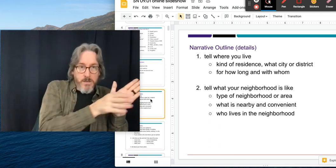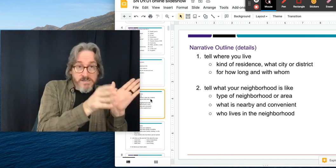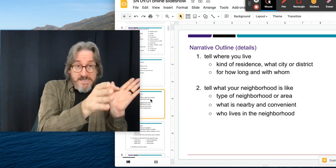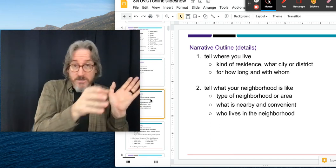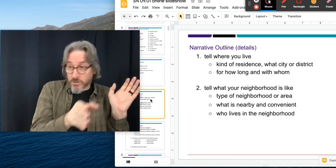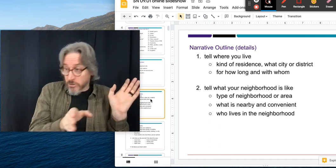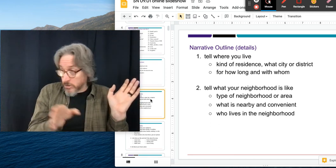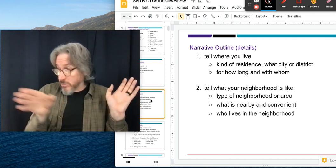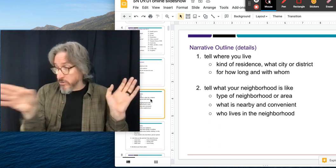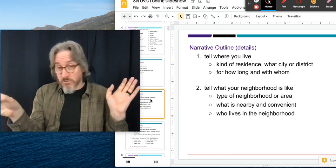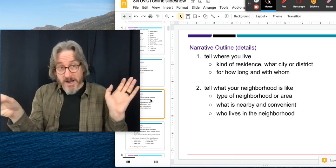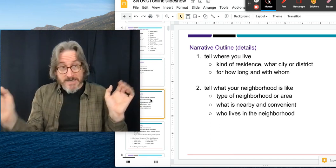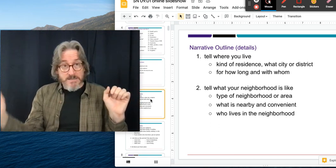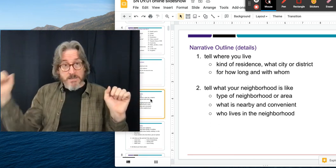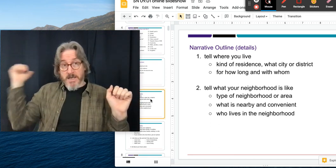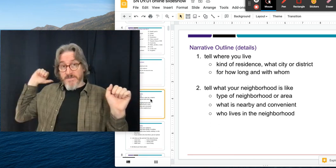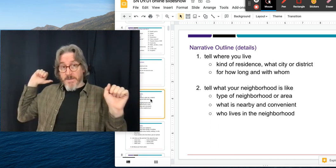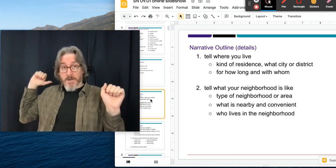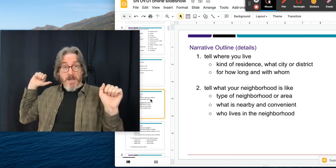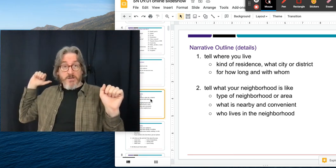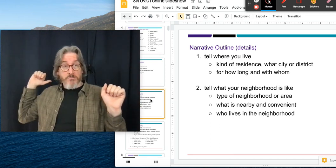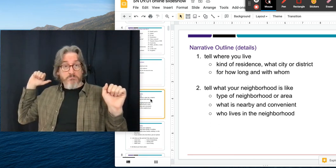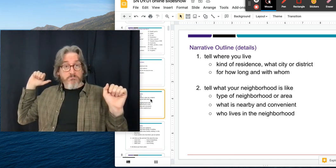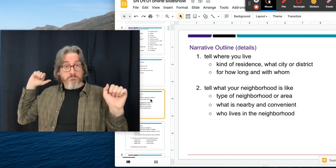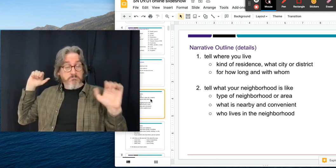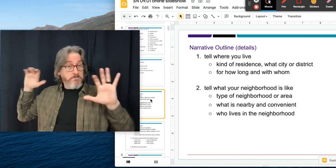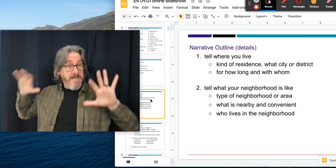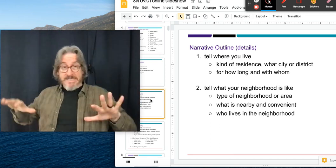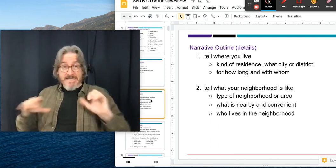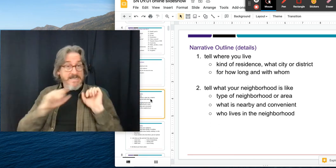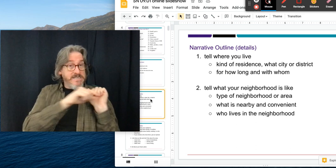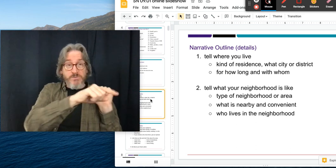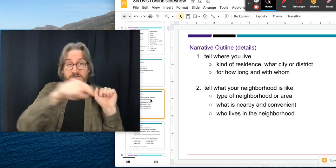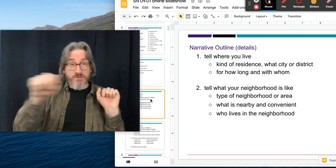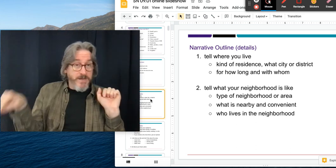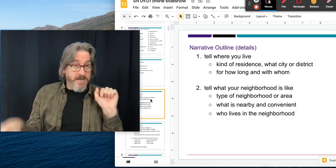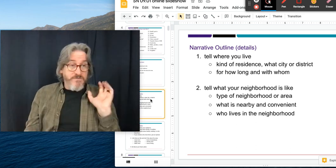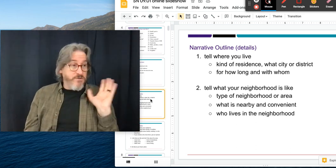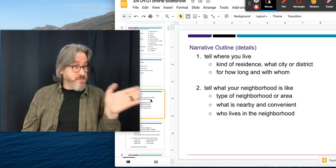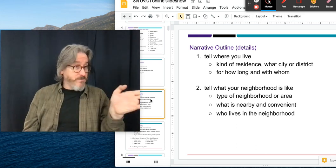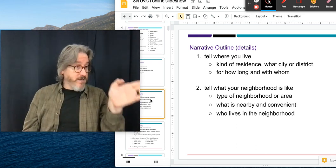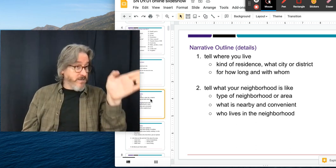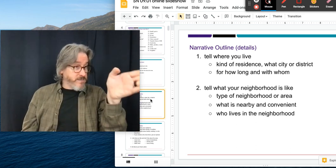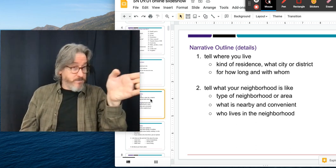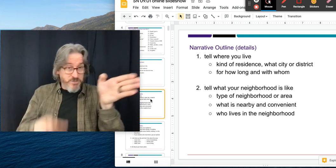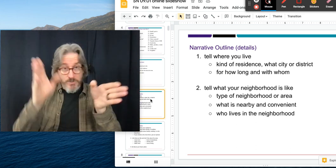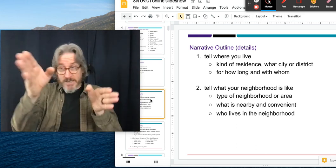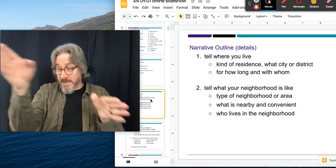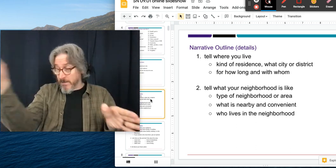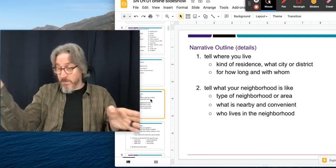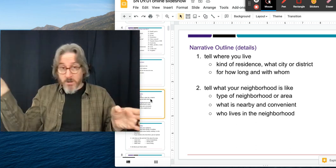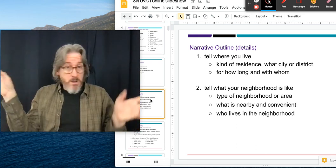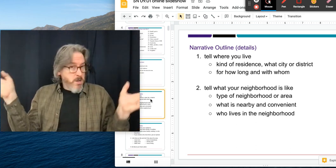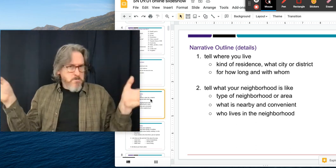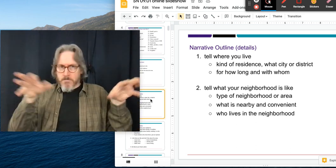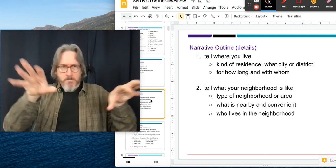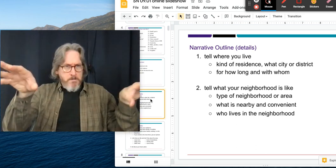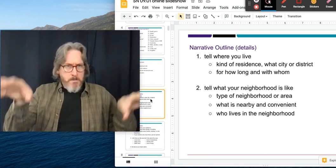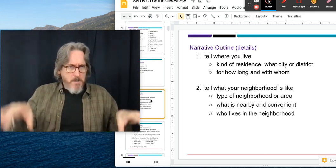left, center, right, and then behind you. It's the easiest way of doing it. If there's something that's between